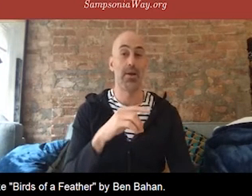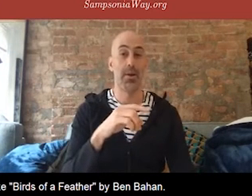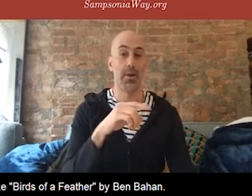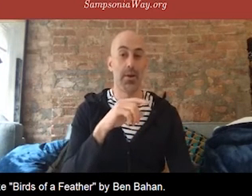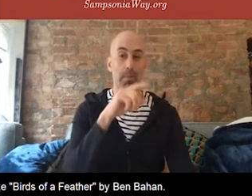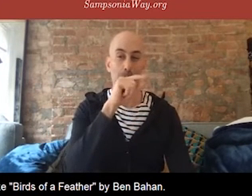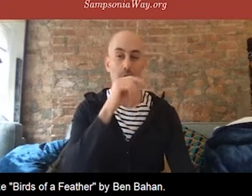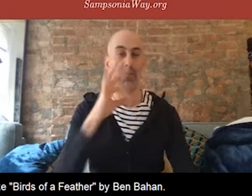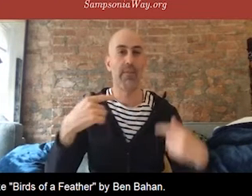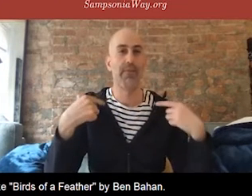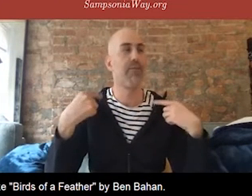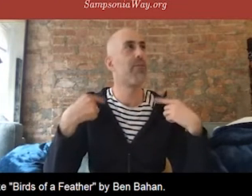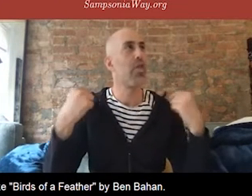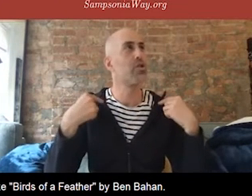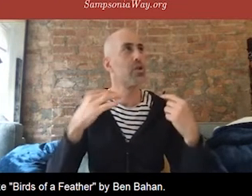in sign language.